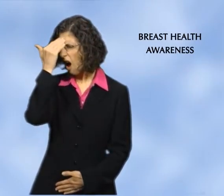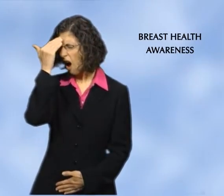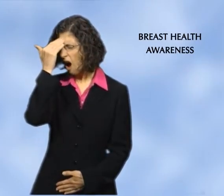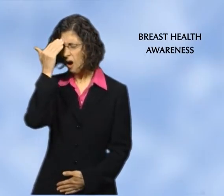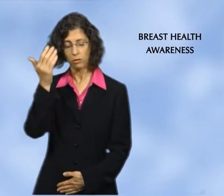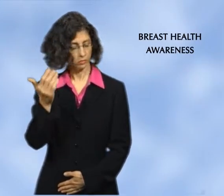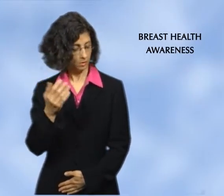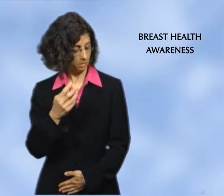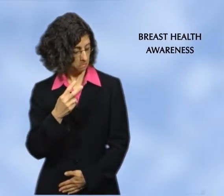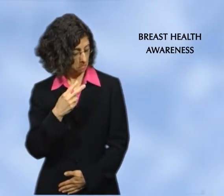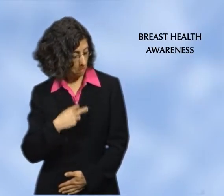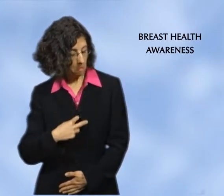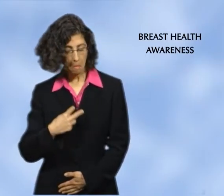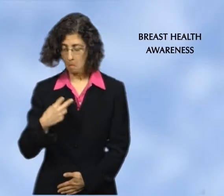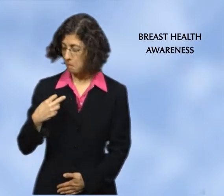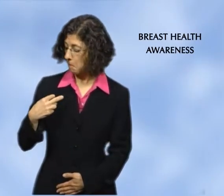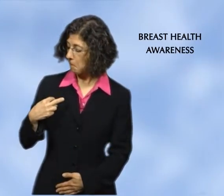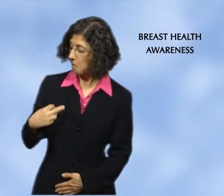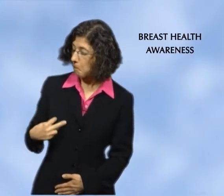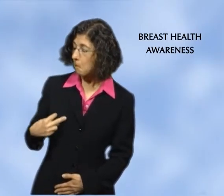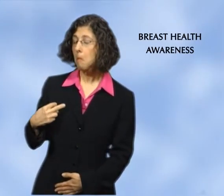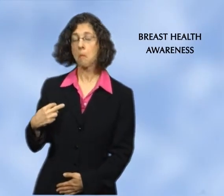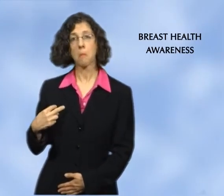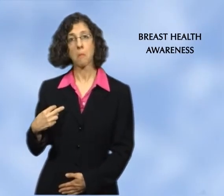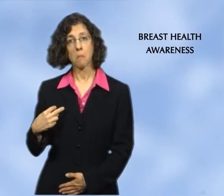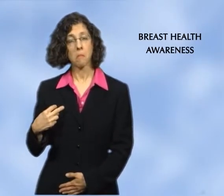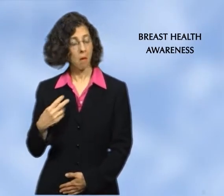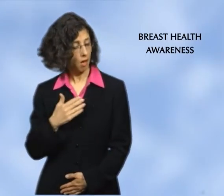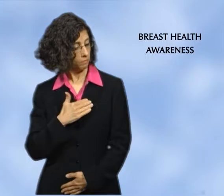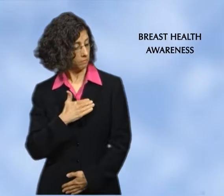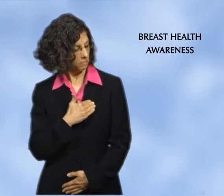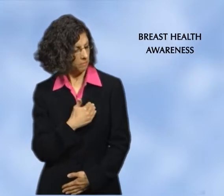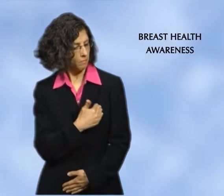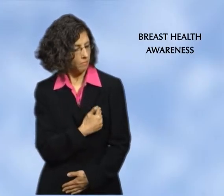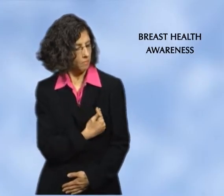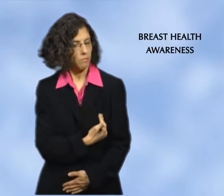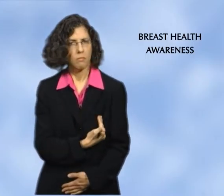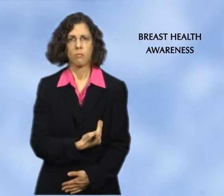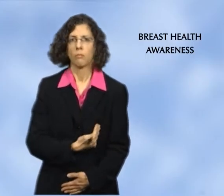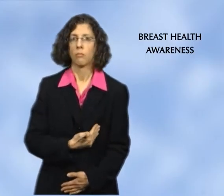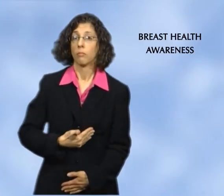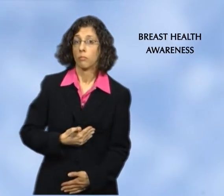knowing how your breasts normally look and feel.